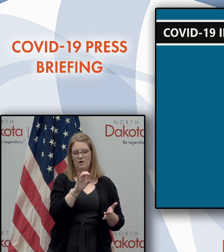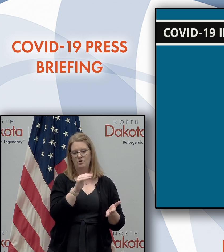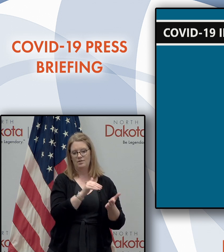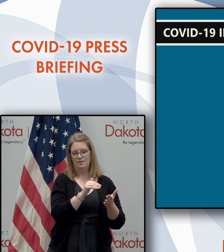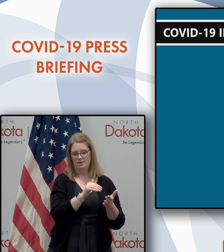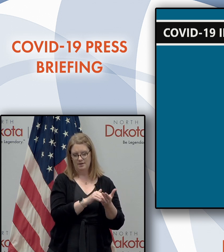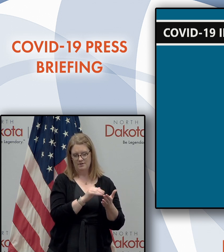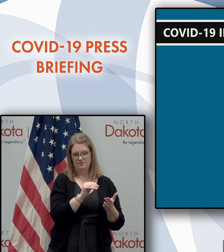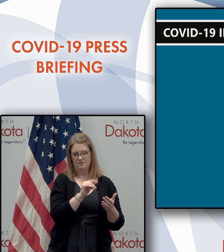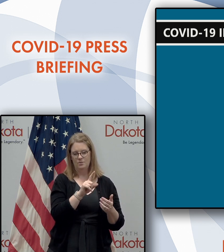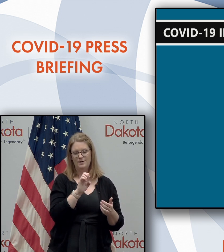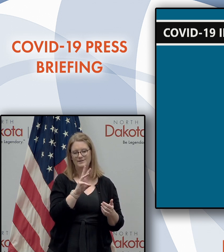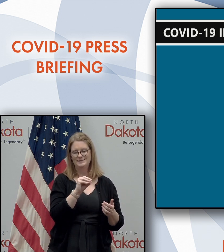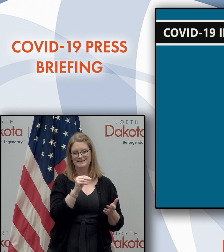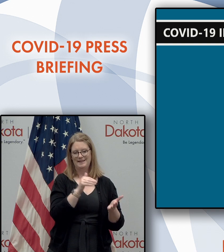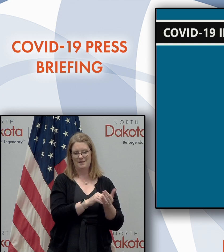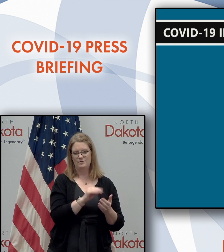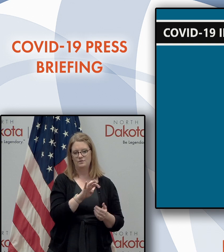who've been tested who came up positive.